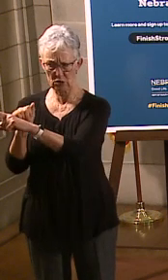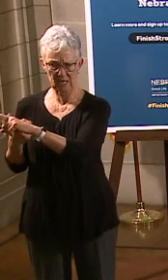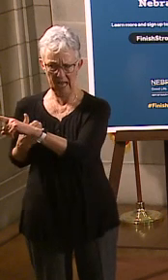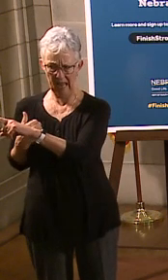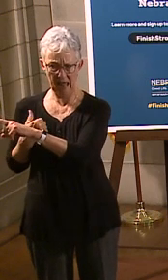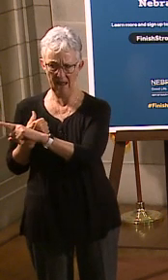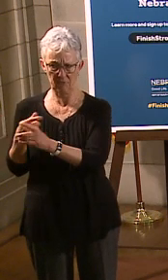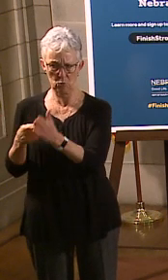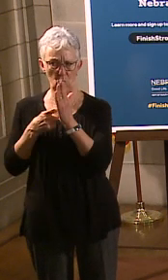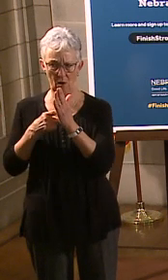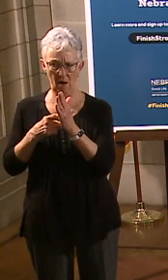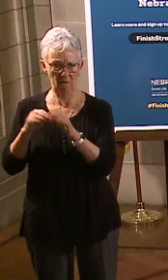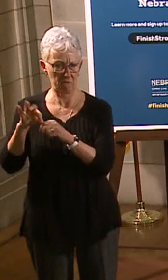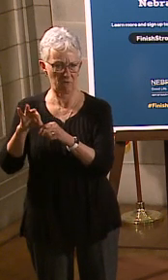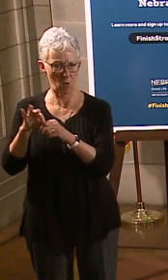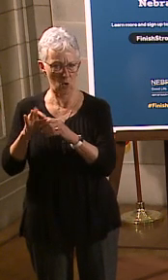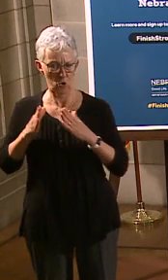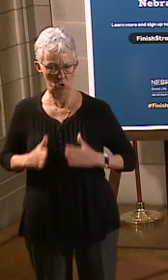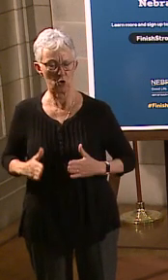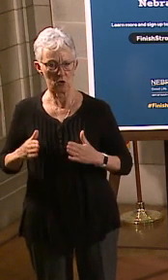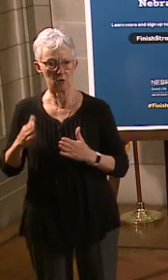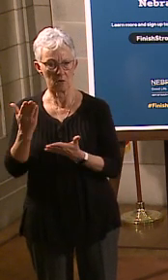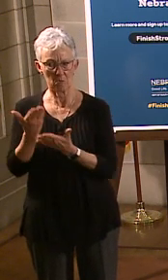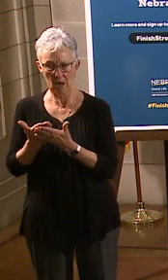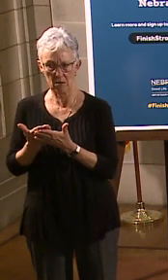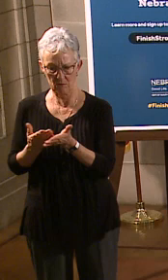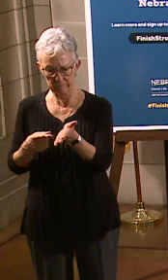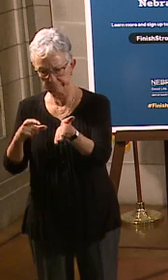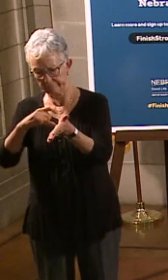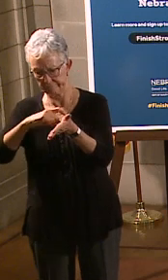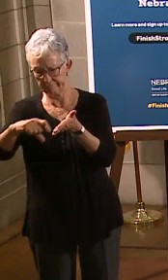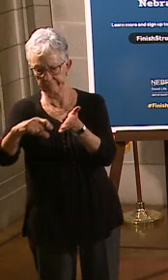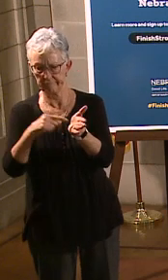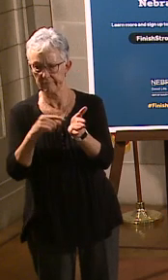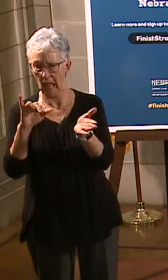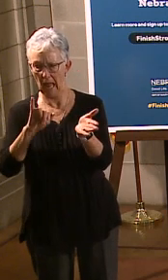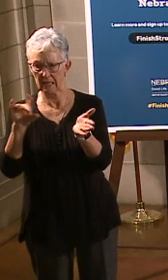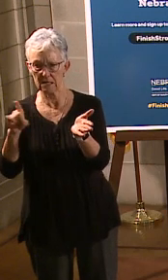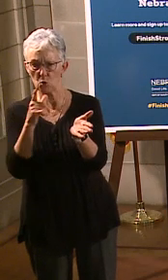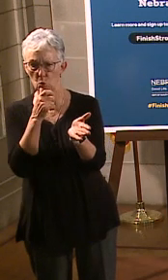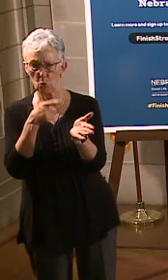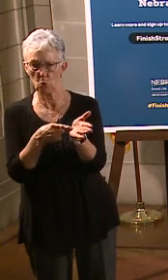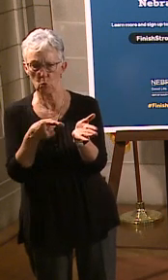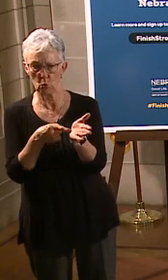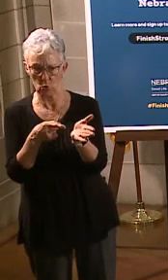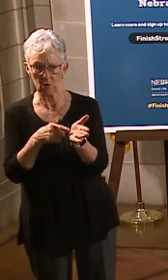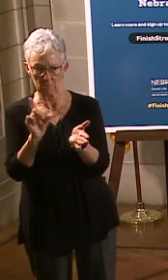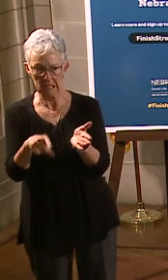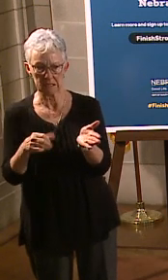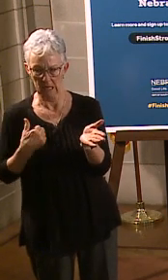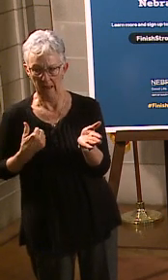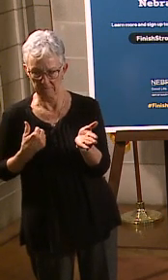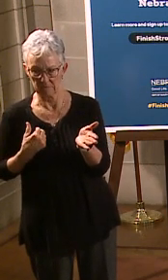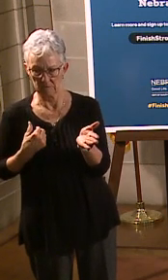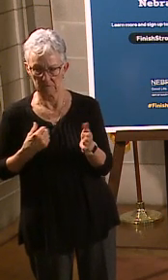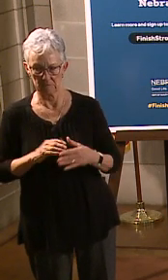has voter ID. So that is one of the things we can do to help ensure our election integrity here as well.